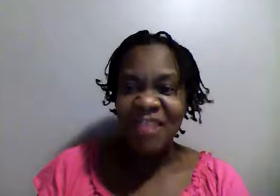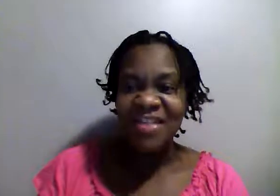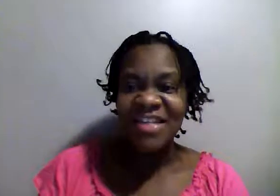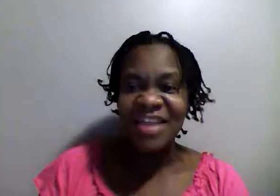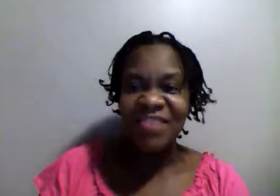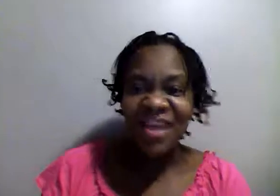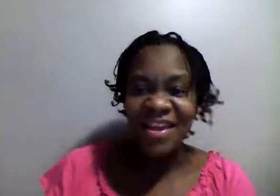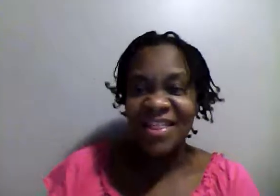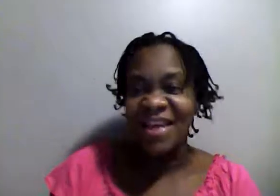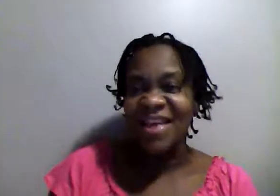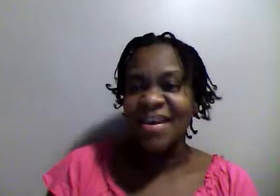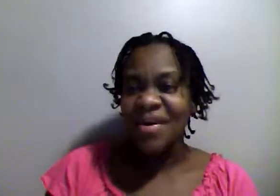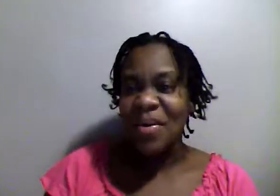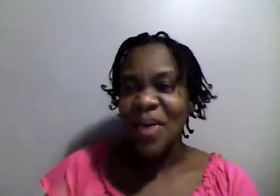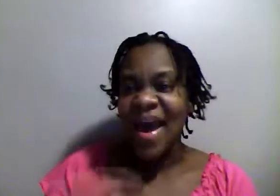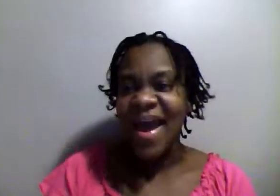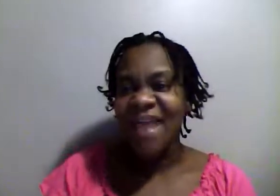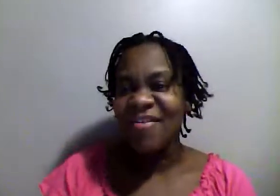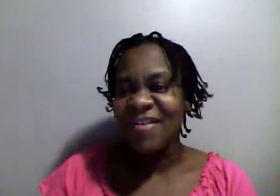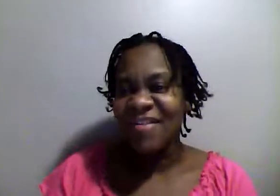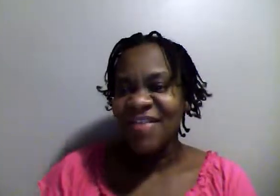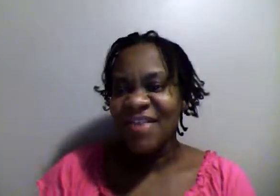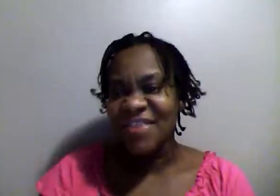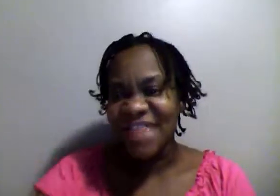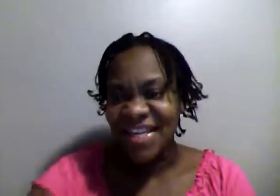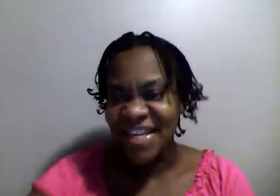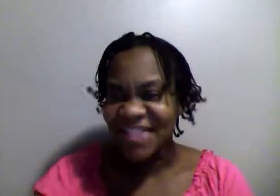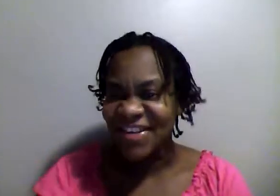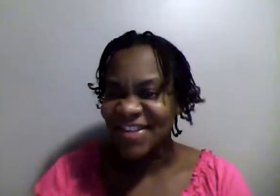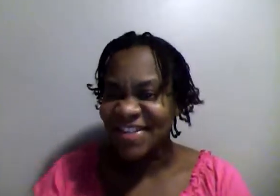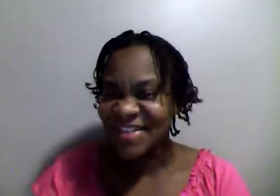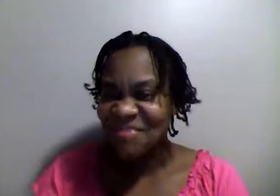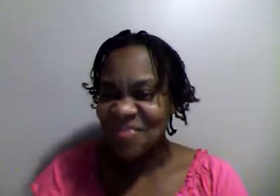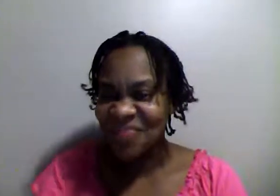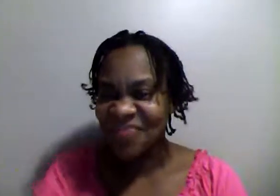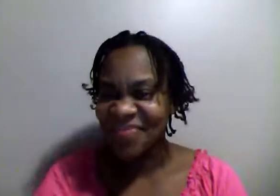harvesting anything. Oh, hi, flavors and textures.